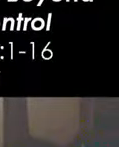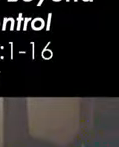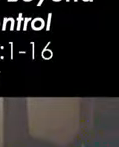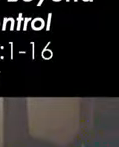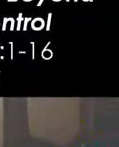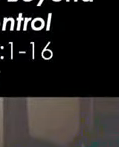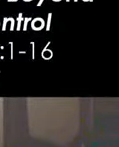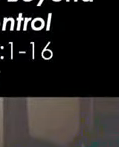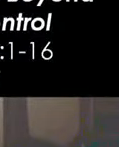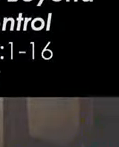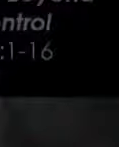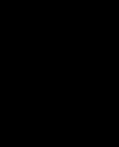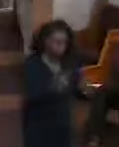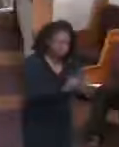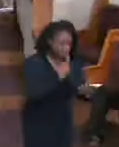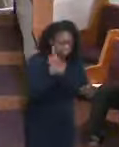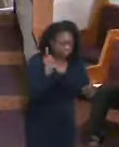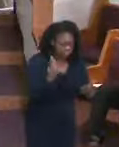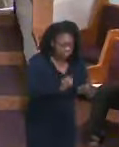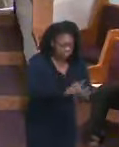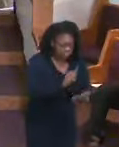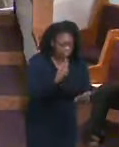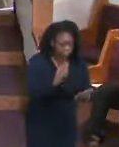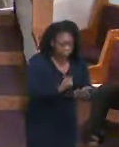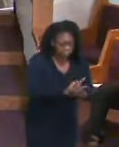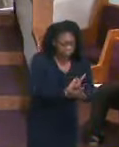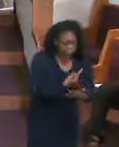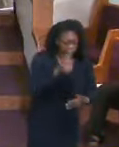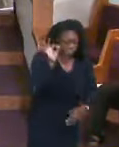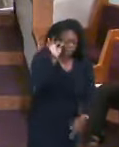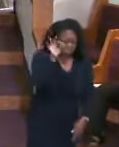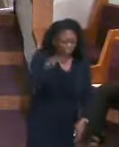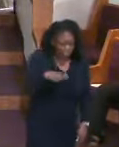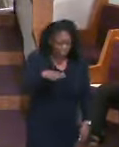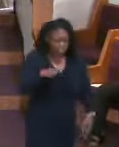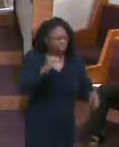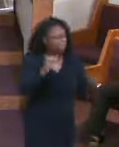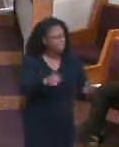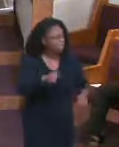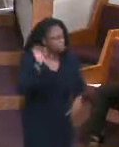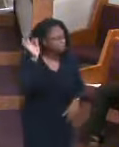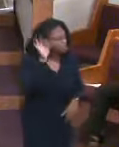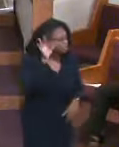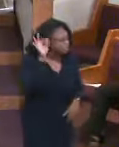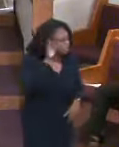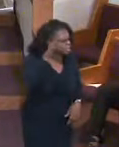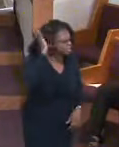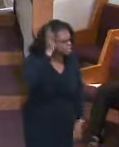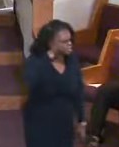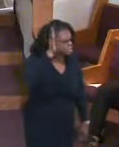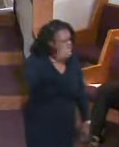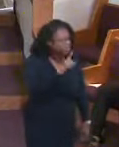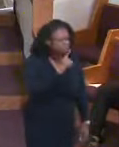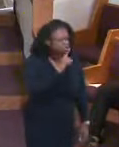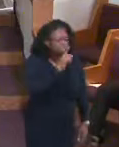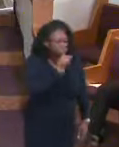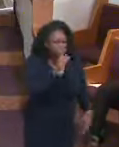Every once in a while, as a preacher, you are able to preach a sermon that truly